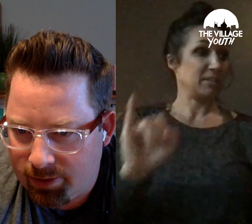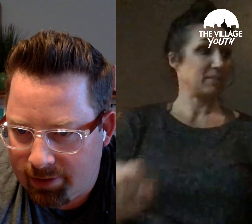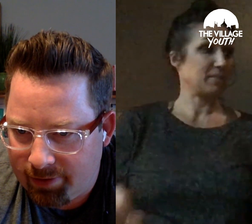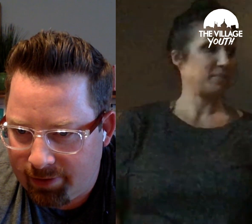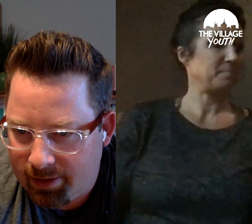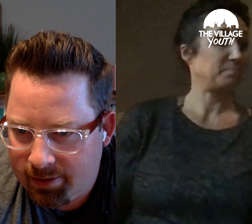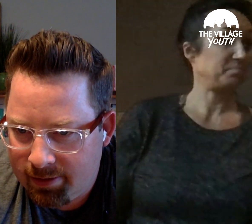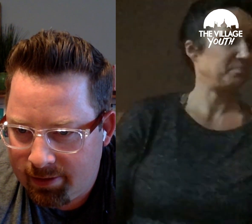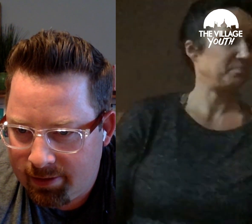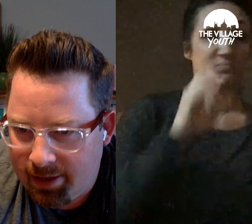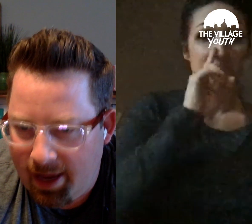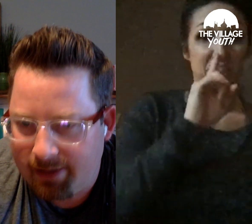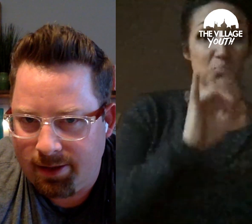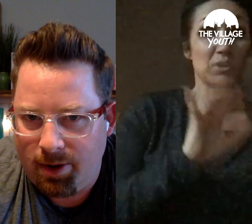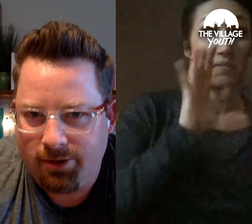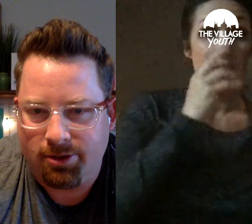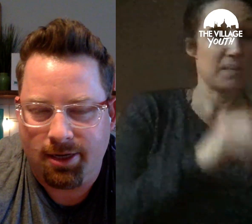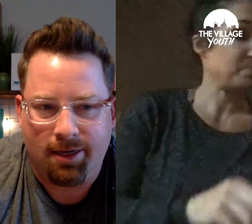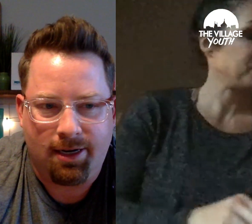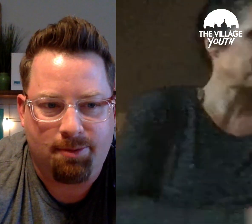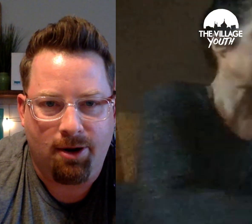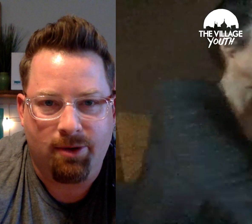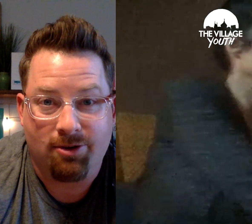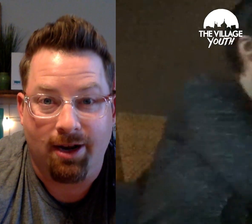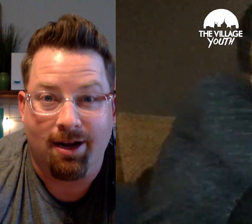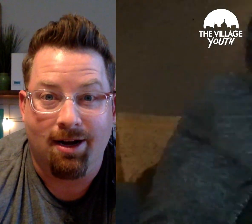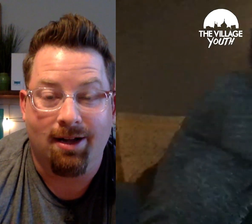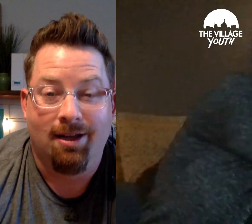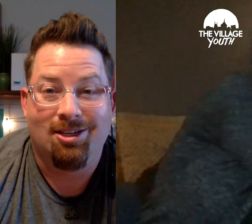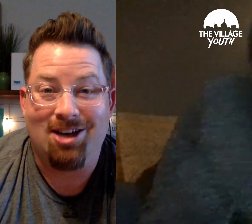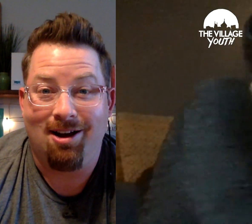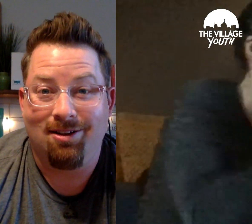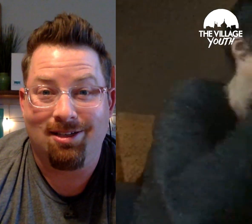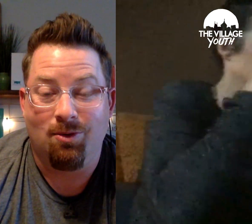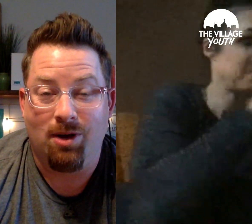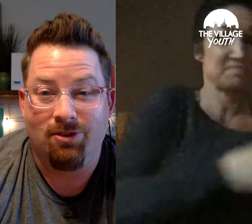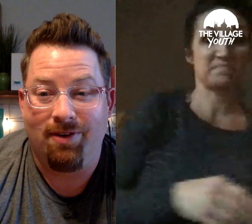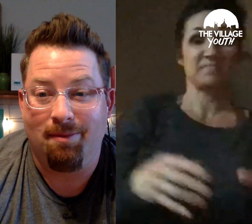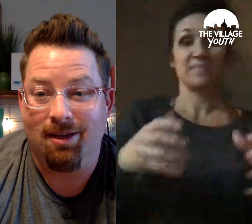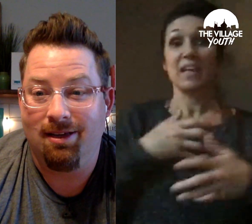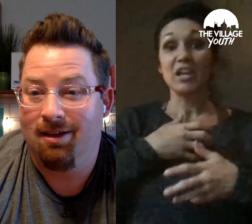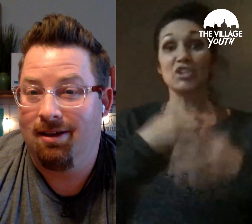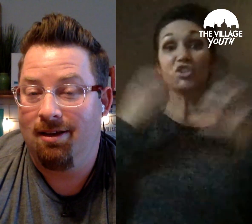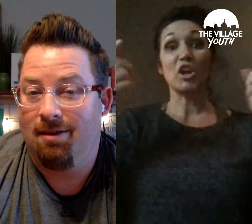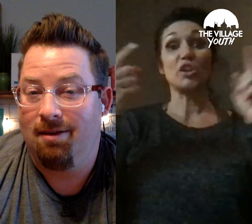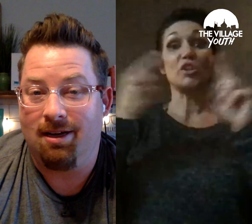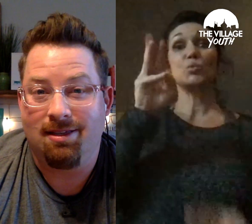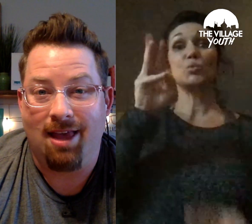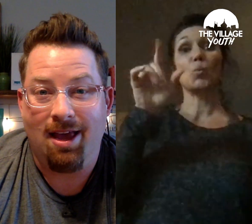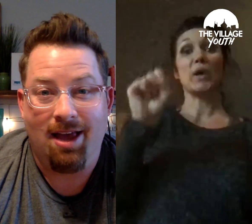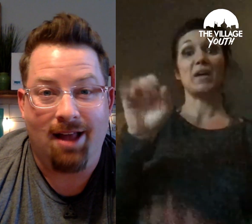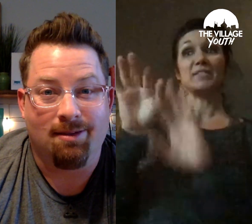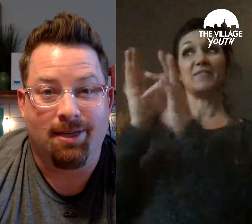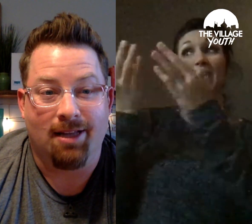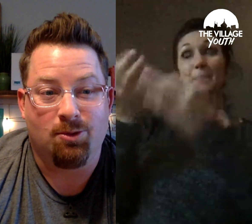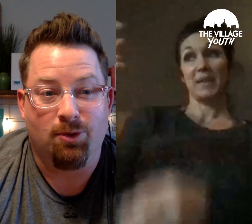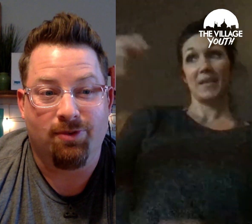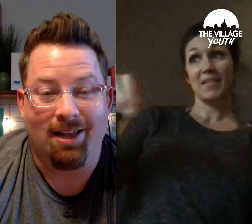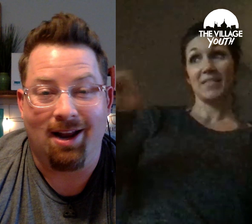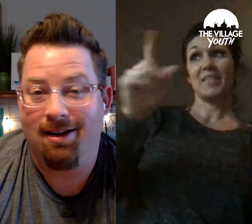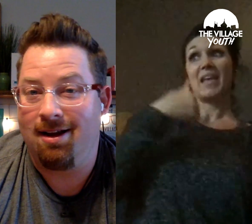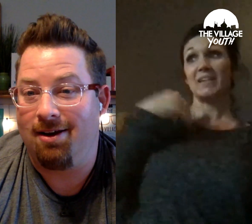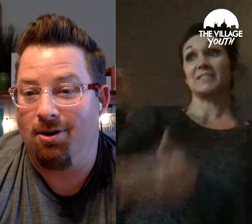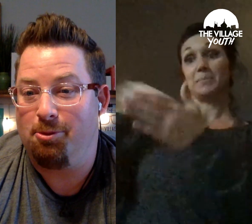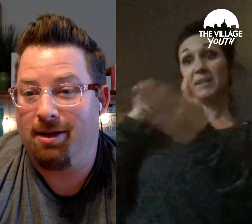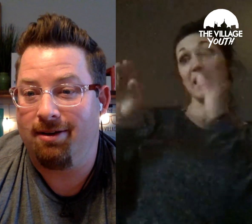This is really fun. Yes, the Wells are saying the dance party was great. Shout out to the Wells family because they had some dance moves